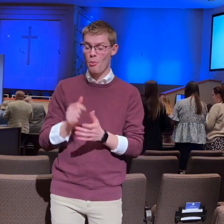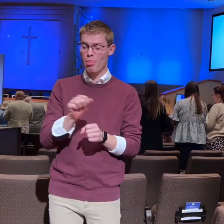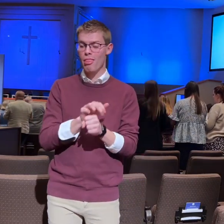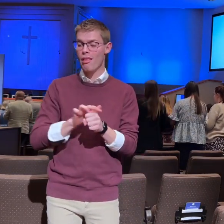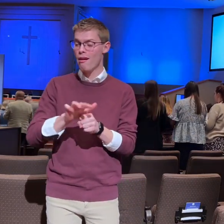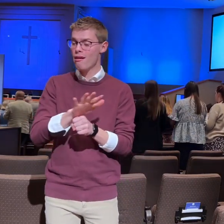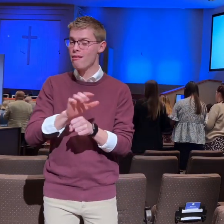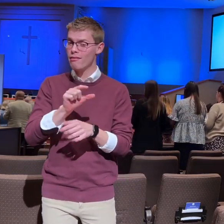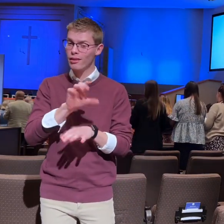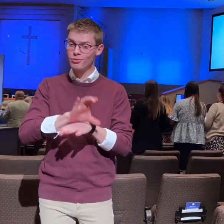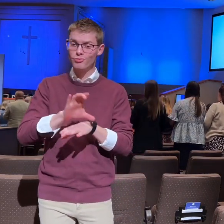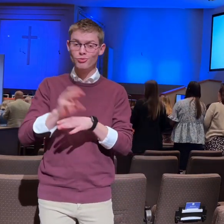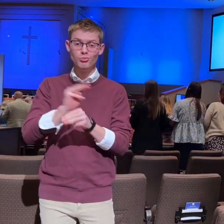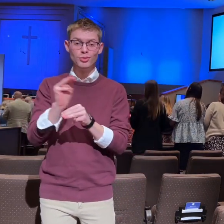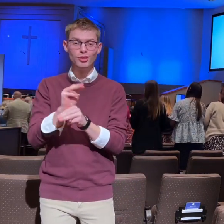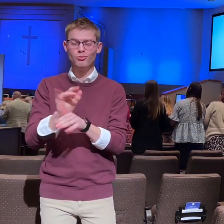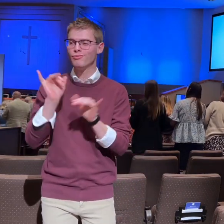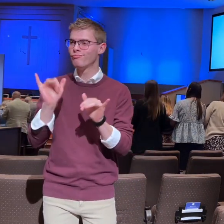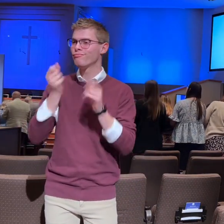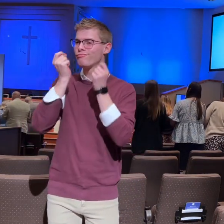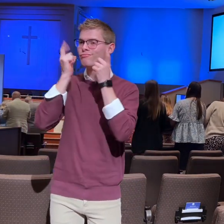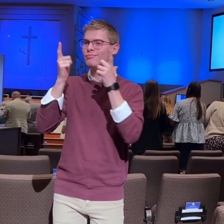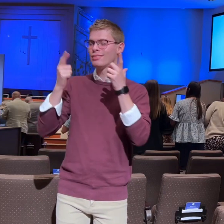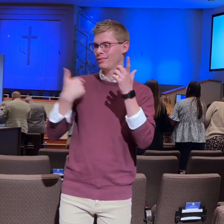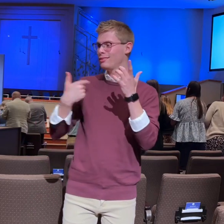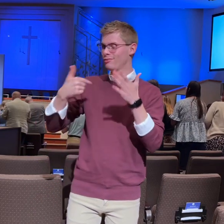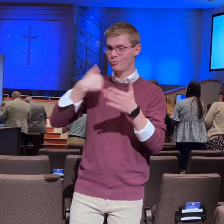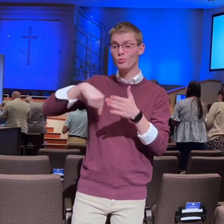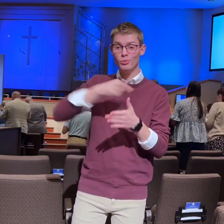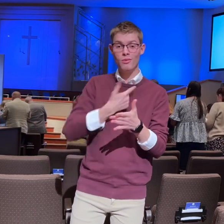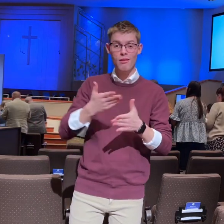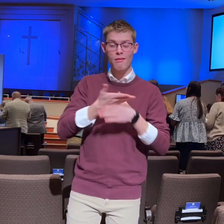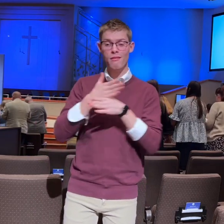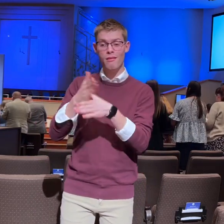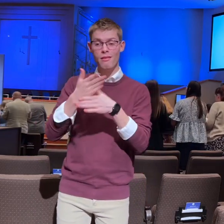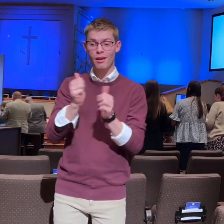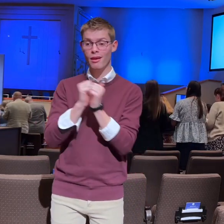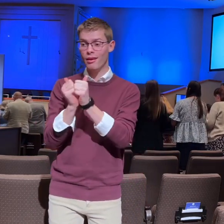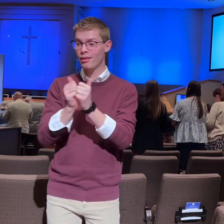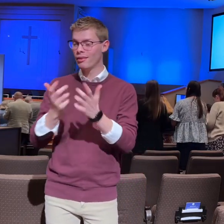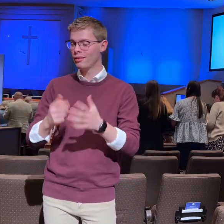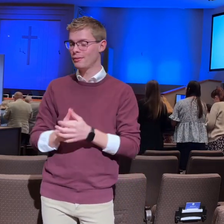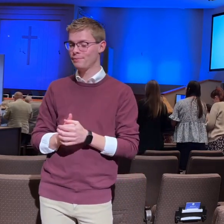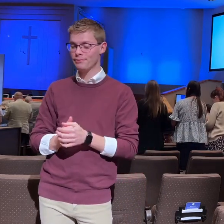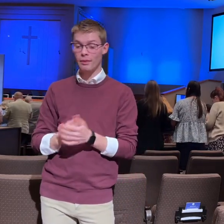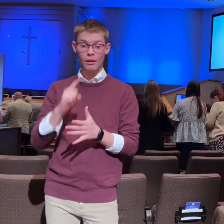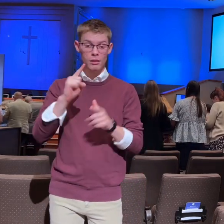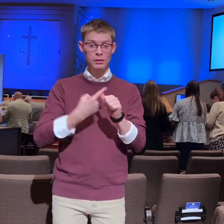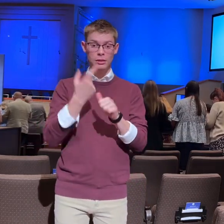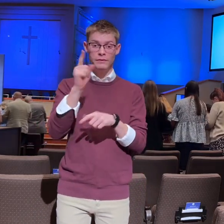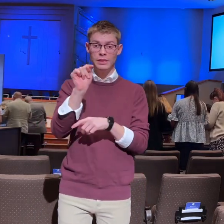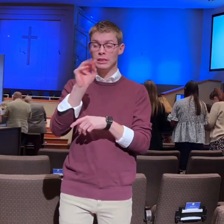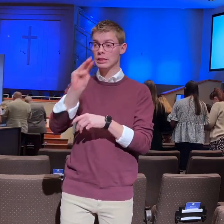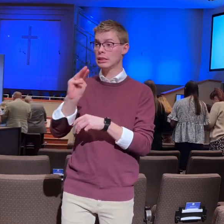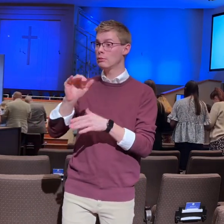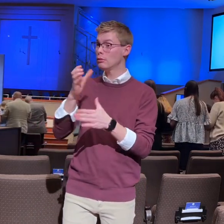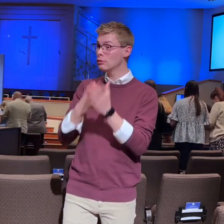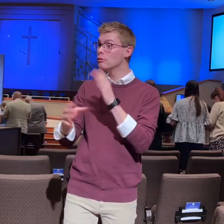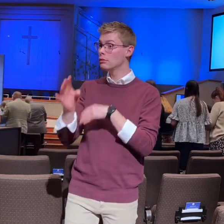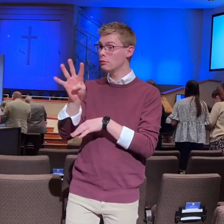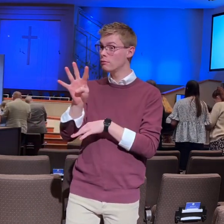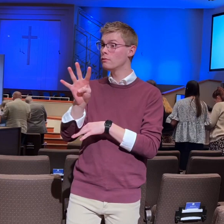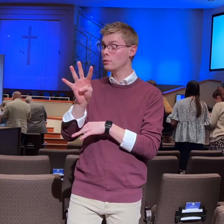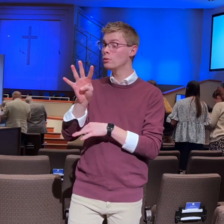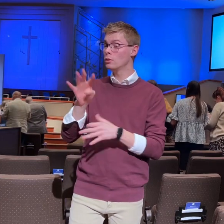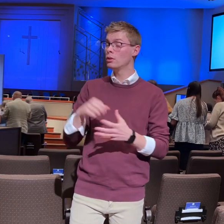ministry God has given to us to be a part of. And I thank Him for it. And so 1st Timothy, I'm going to find it here in just a minute as as I